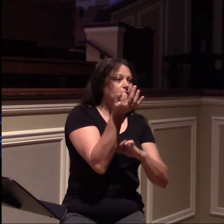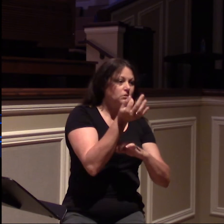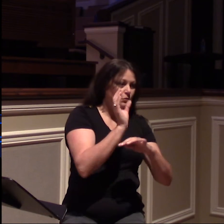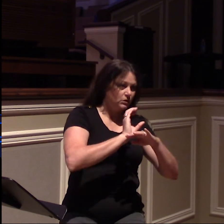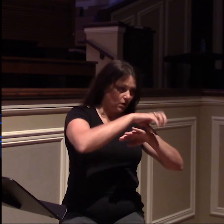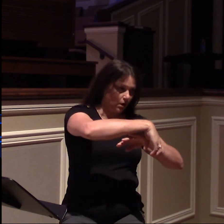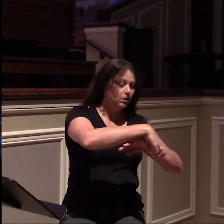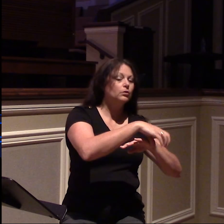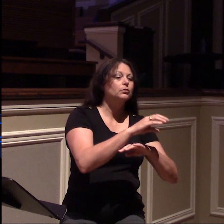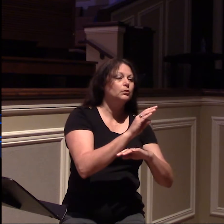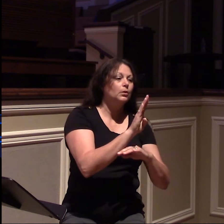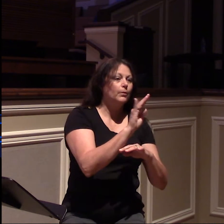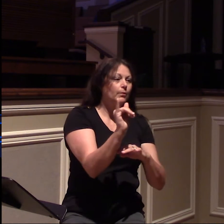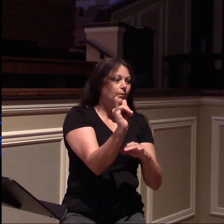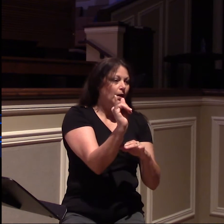to get in their way.